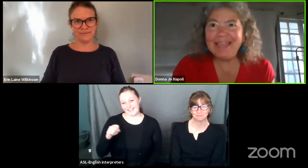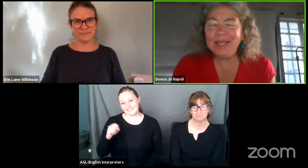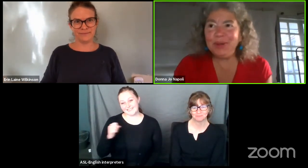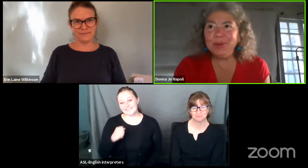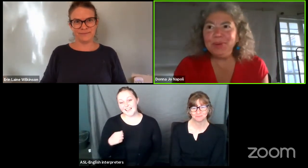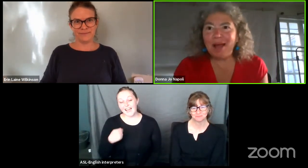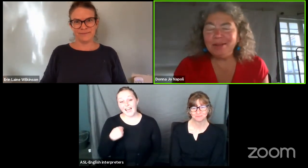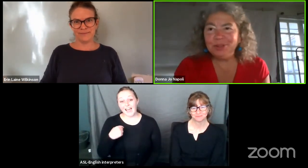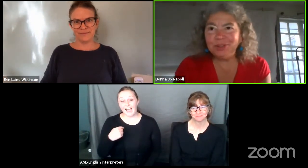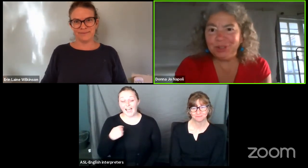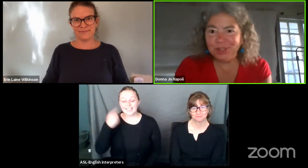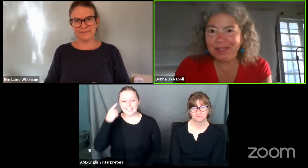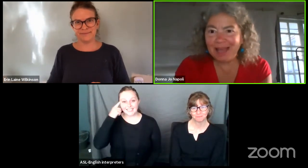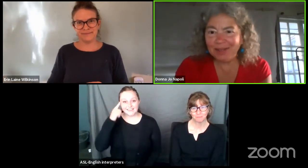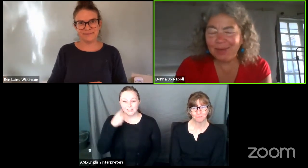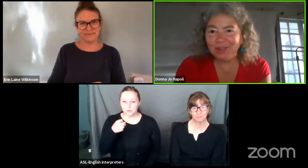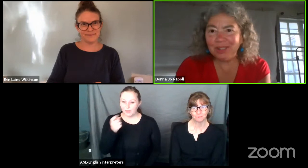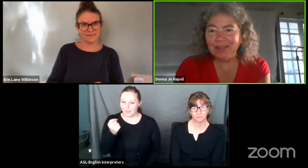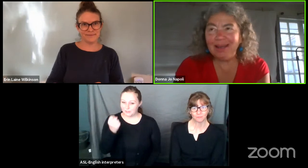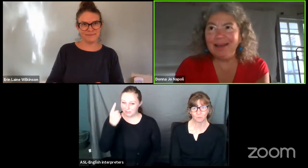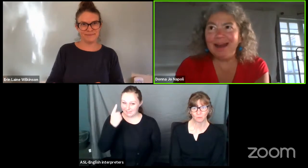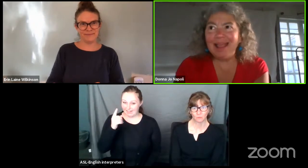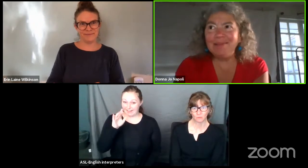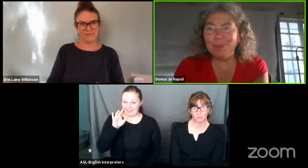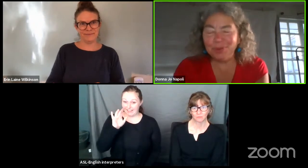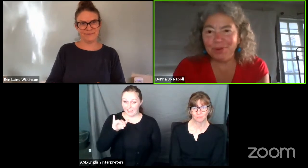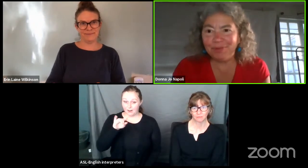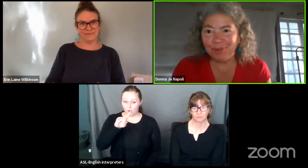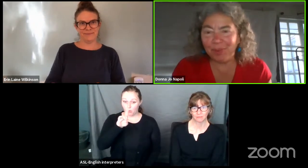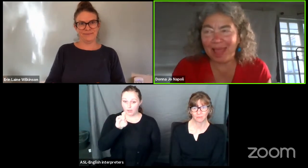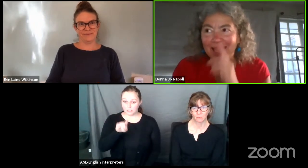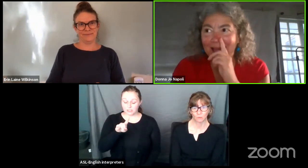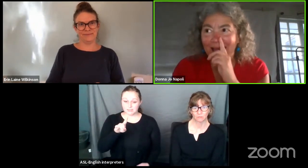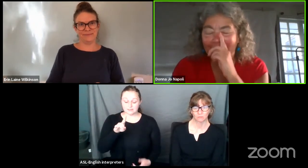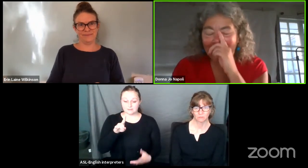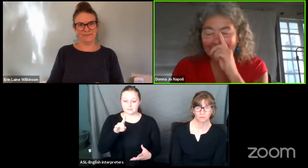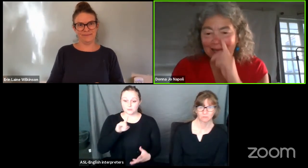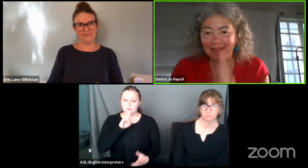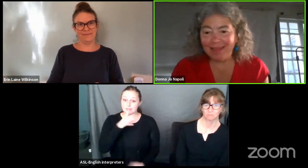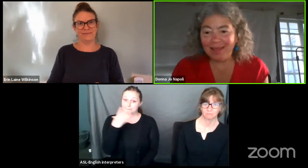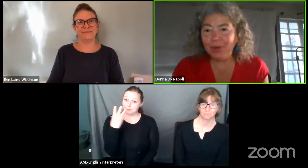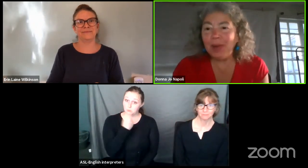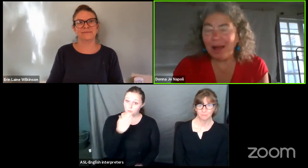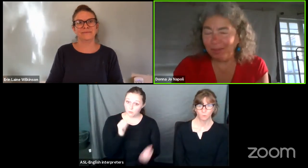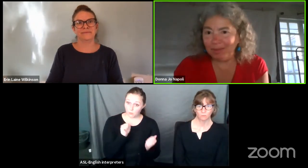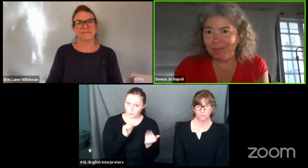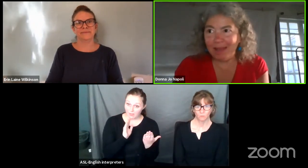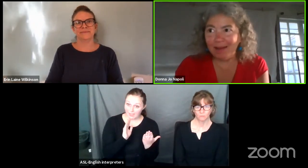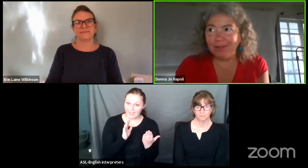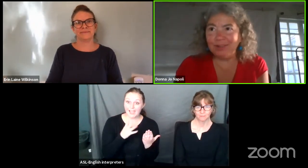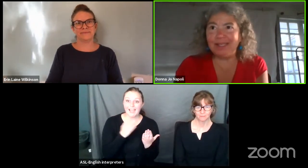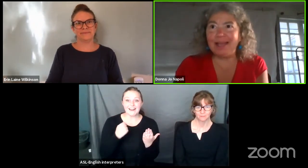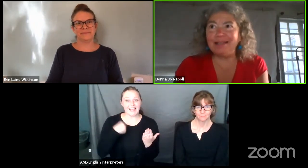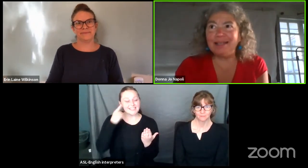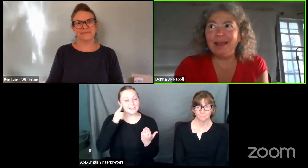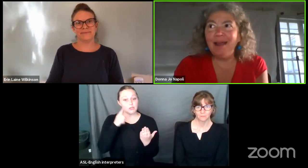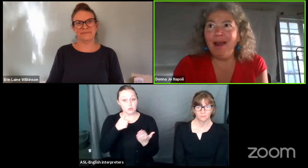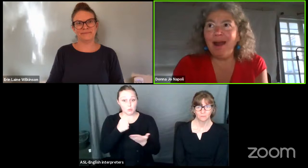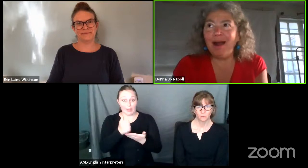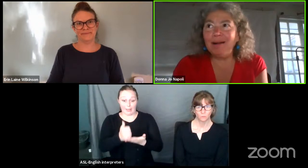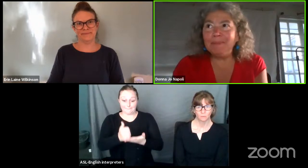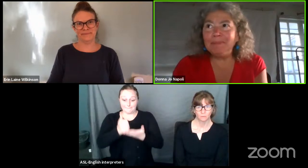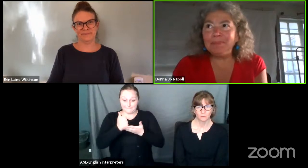I think you understood that question in a beautiful way, and I think you helped me understand